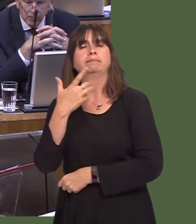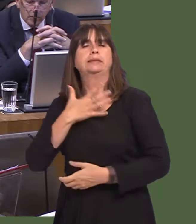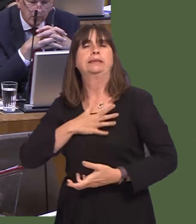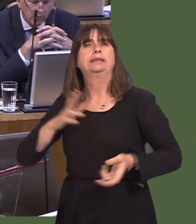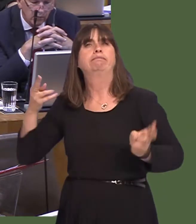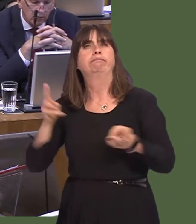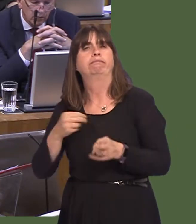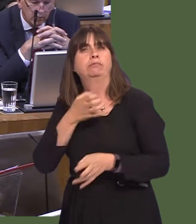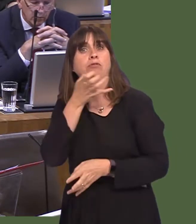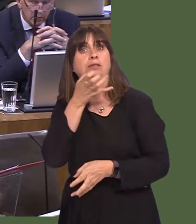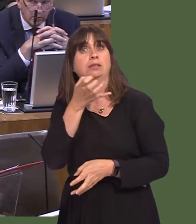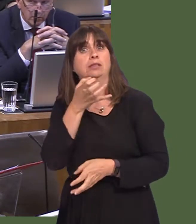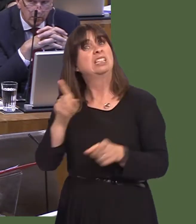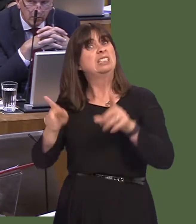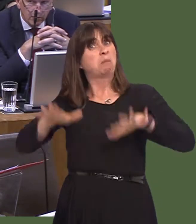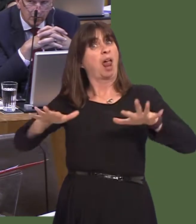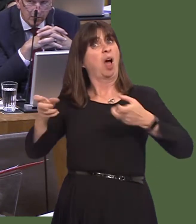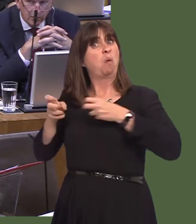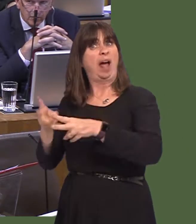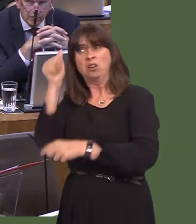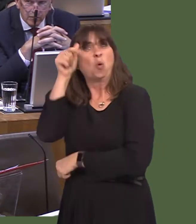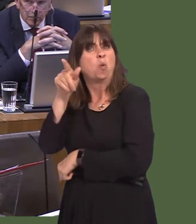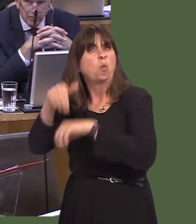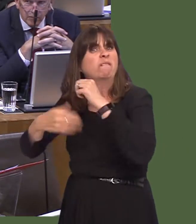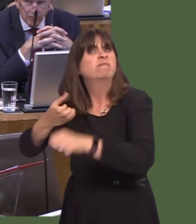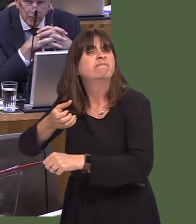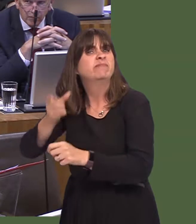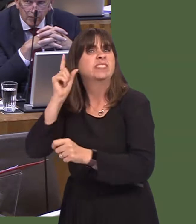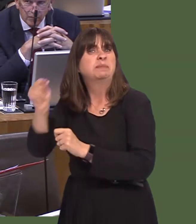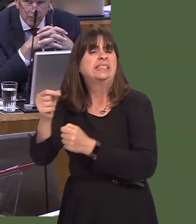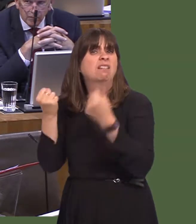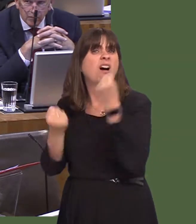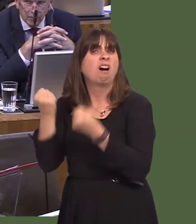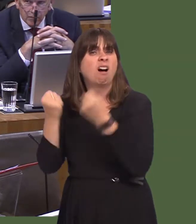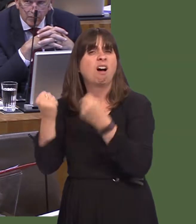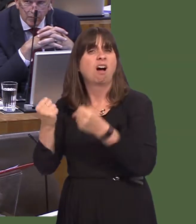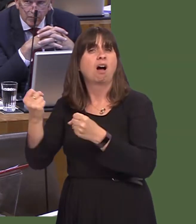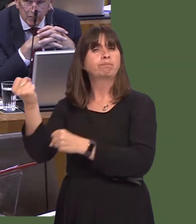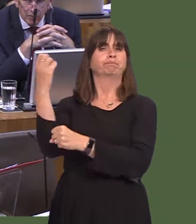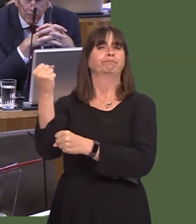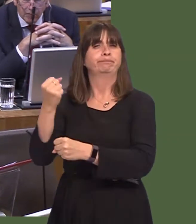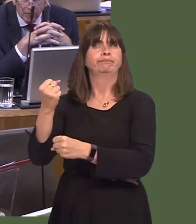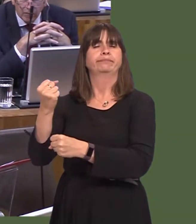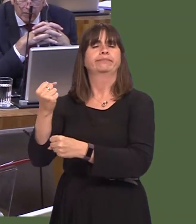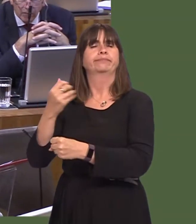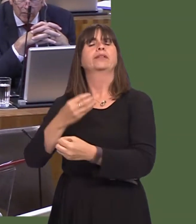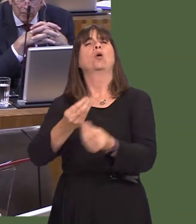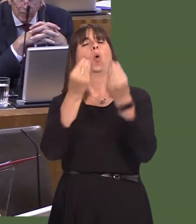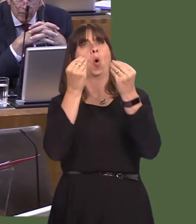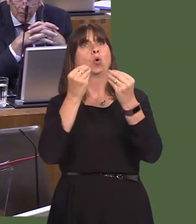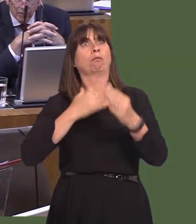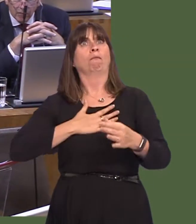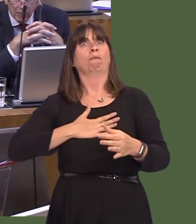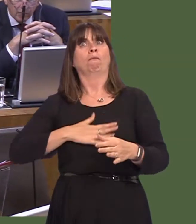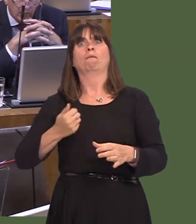people, not myself, I had, but some people have found themselves part of. It's a good way of educating people. If we can educate people out